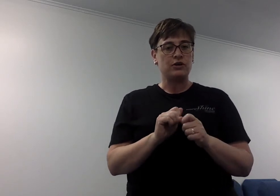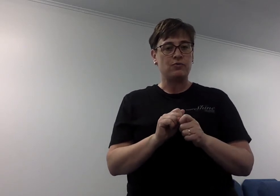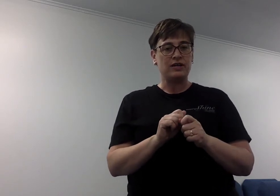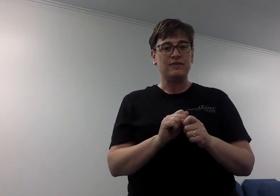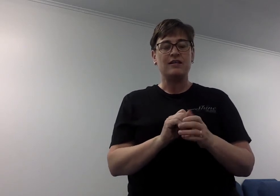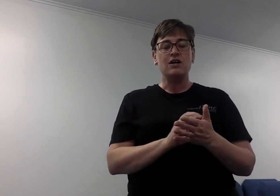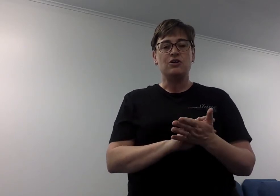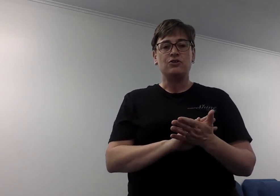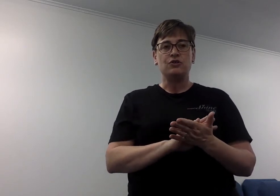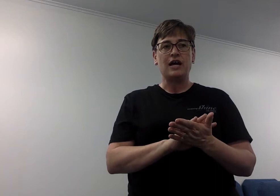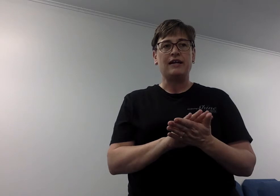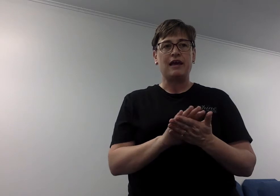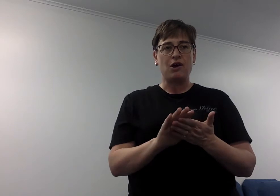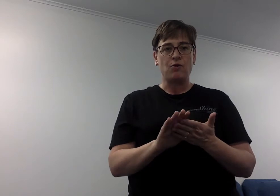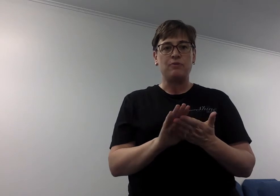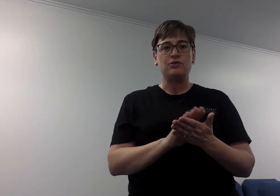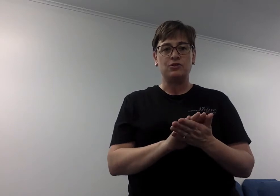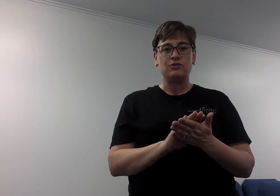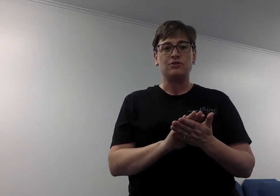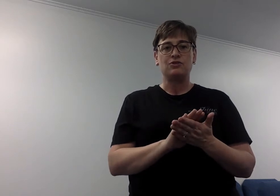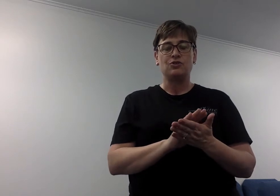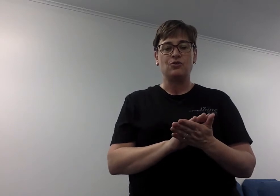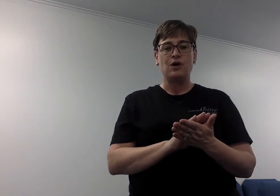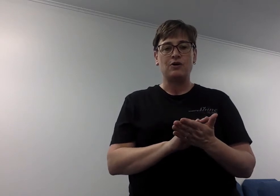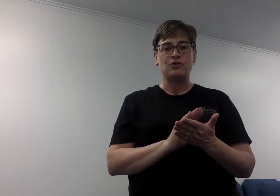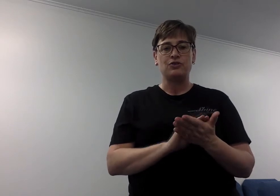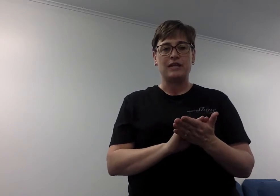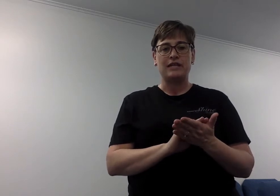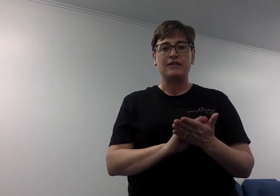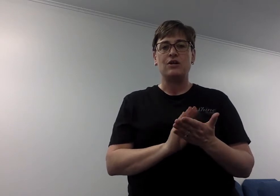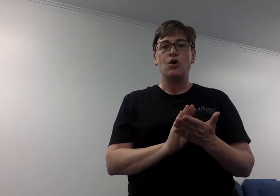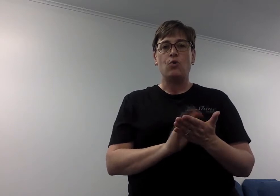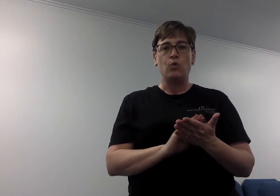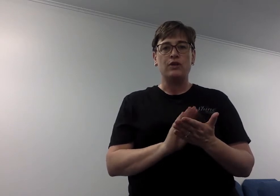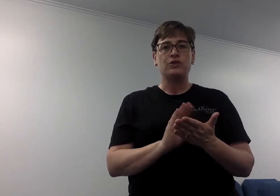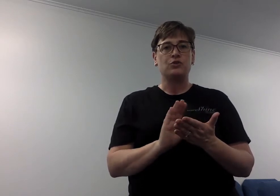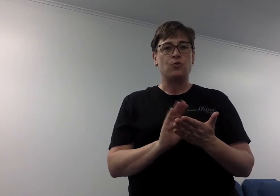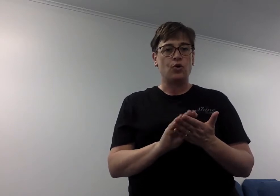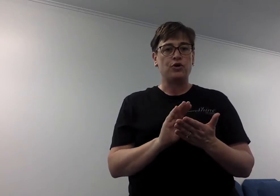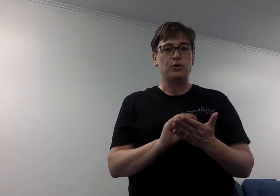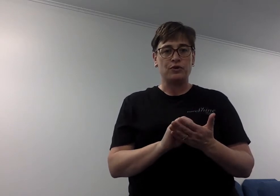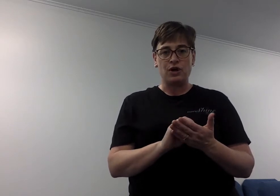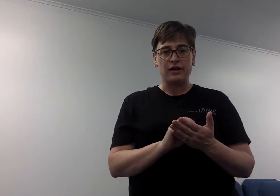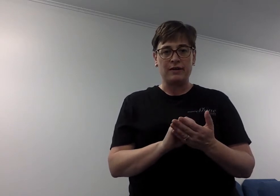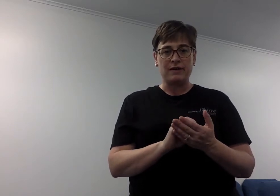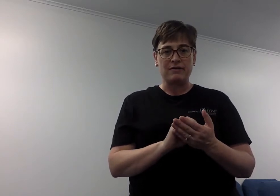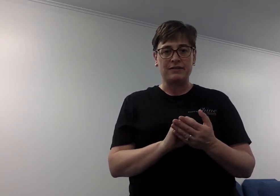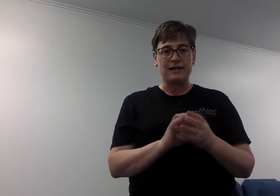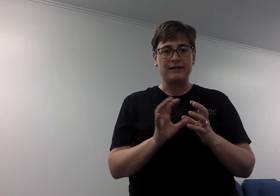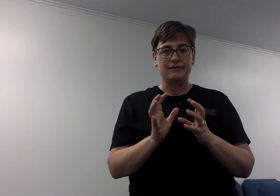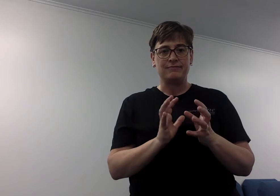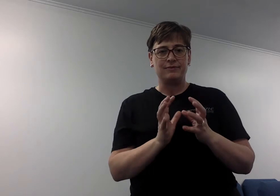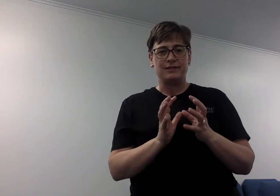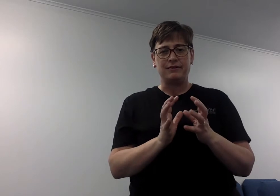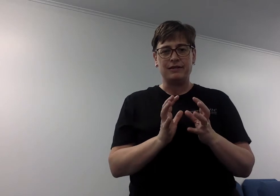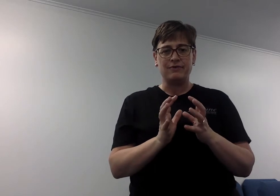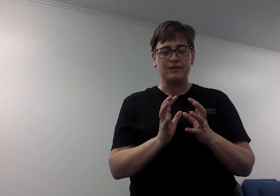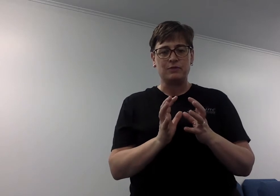with to kind of help students to understand which word you were talking about, to kind of, give it a